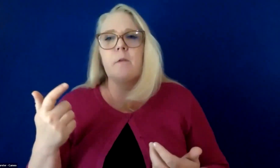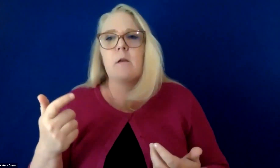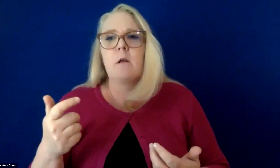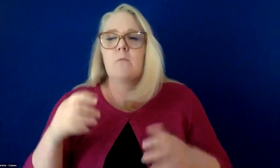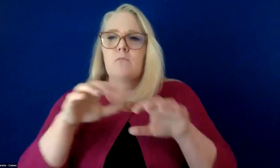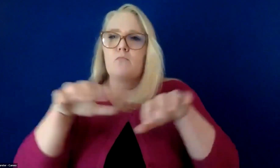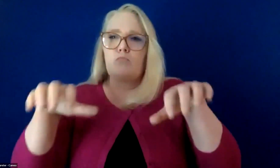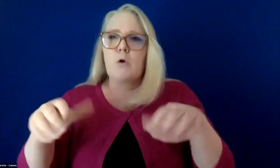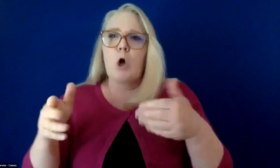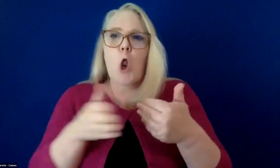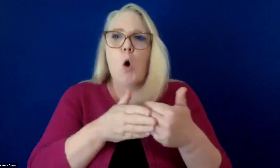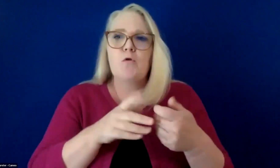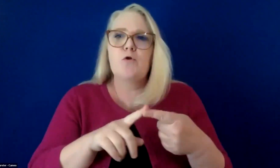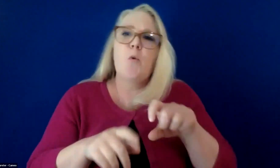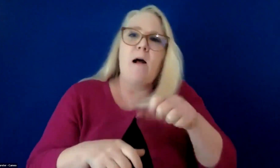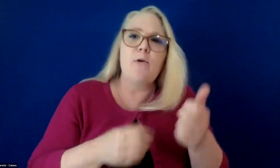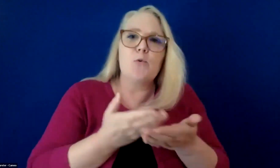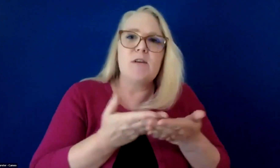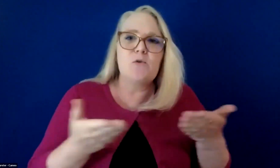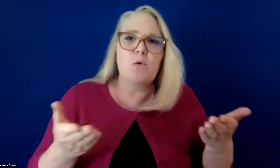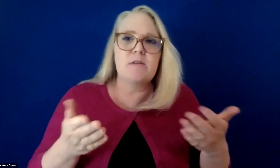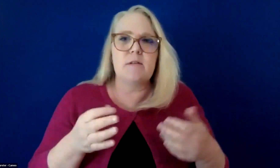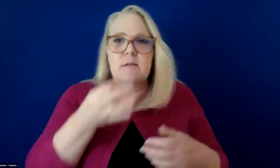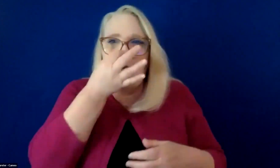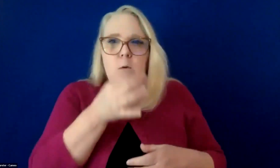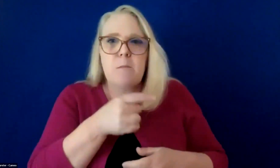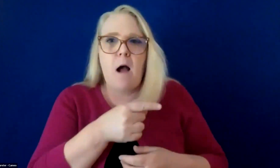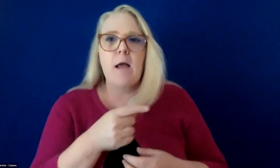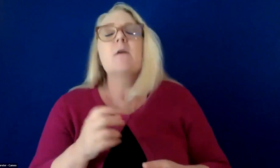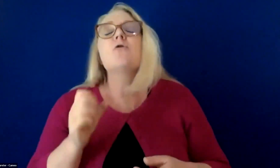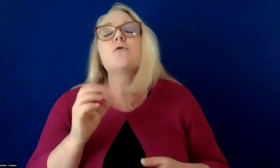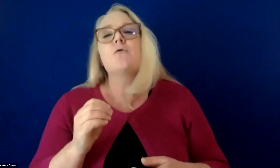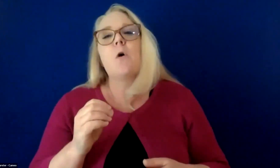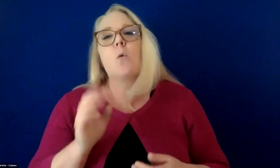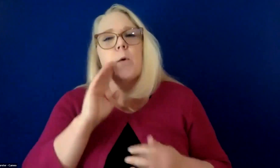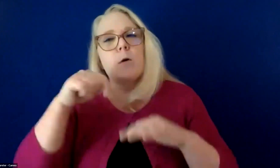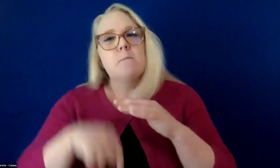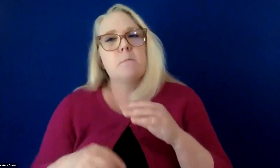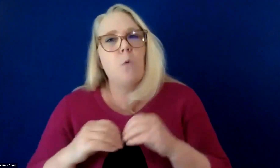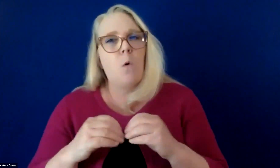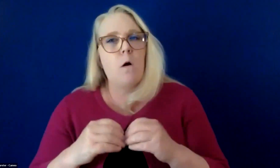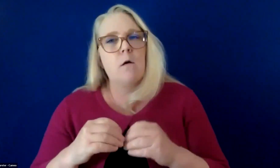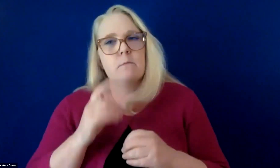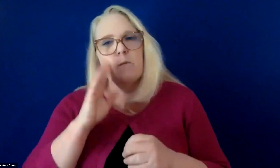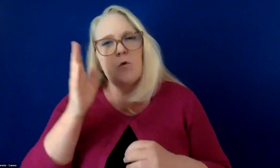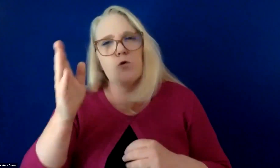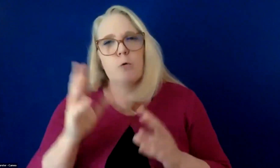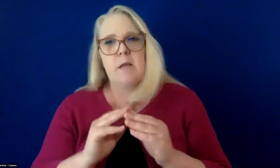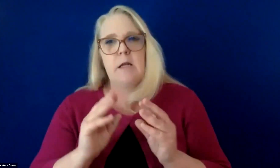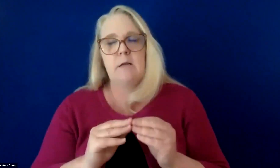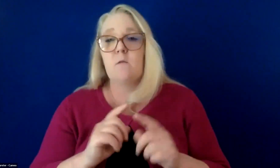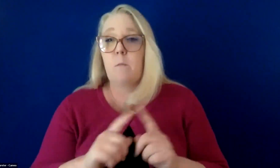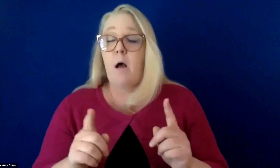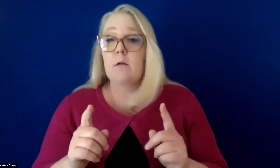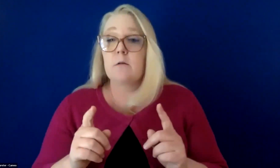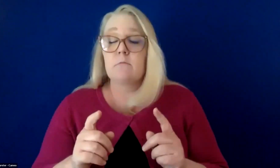proximity to other resources kind of nearby as well. So certainly we can talk more about that in future meetings, but I appreciate that the department